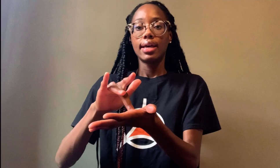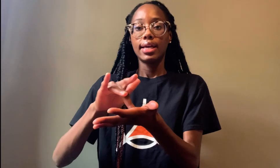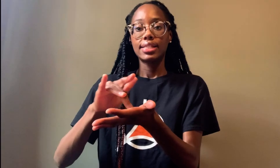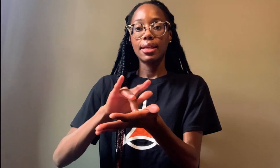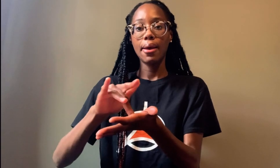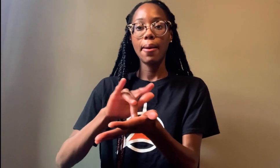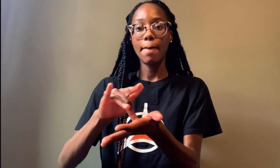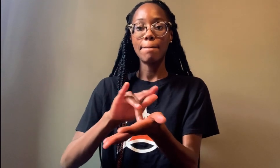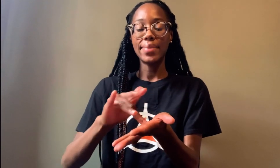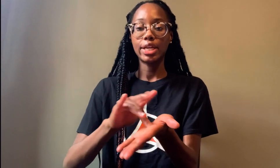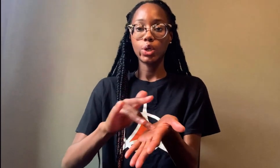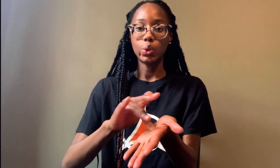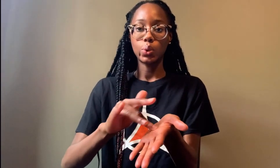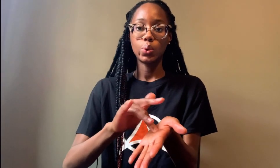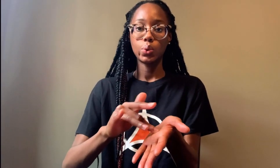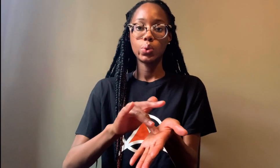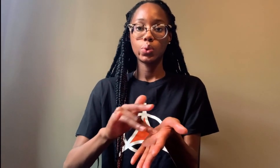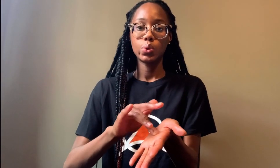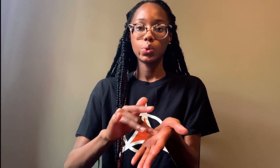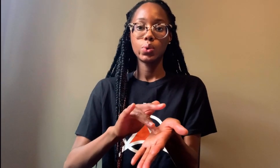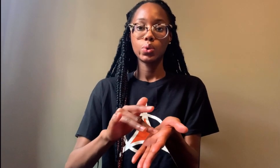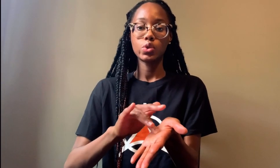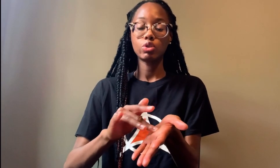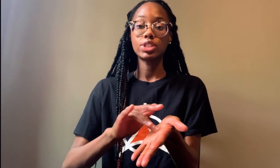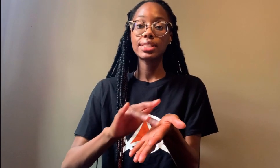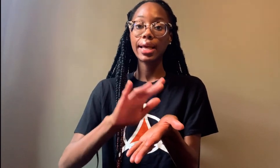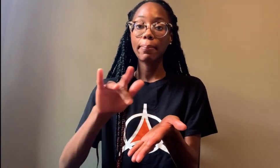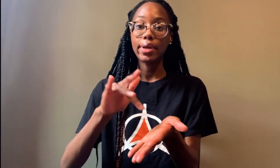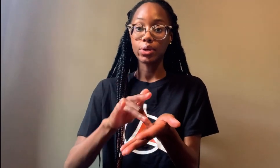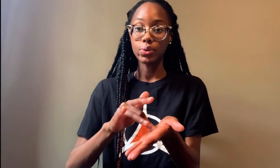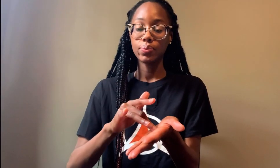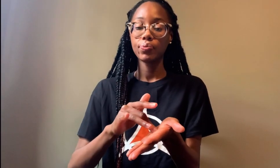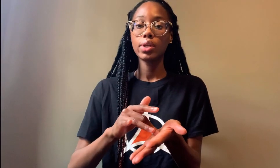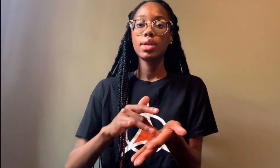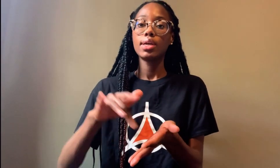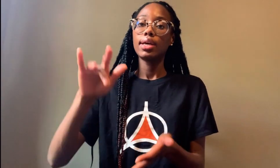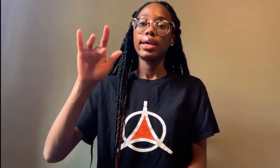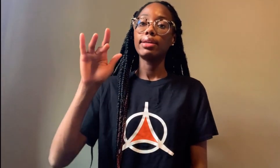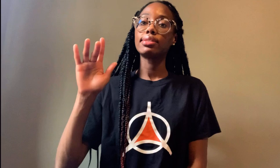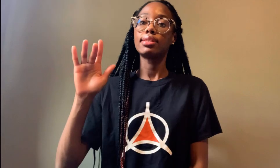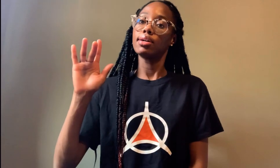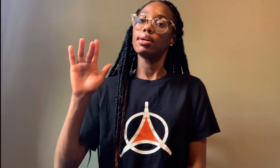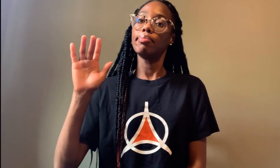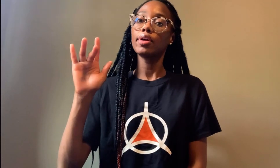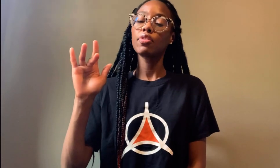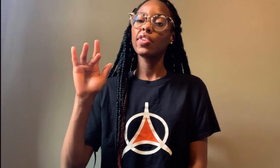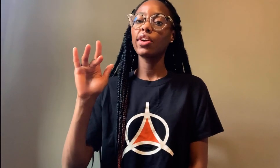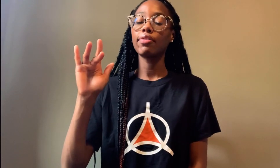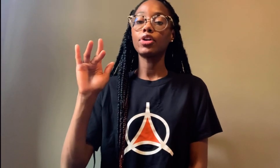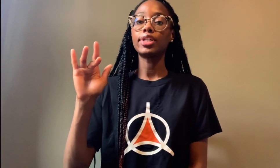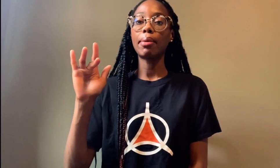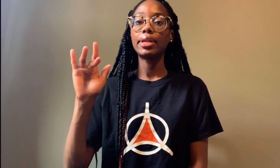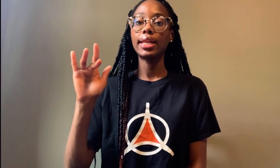is medical. So just like middle, it's the middle finger of your dominant